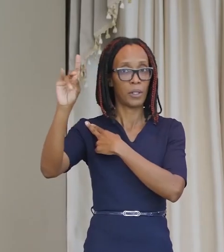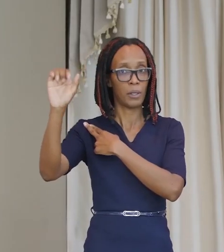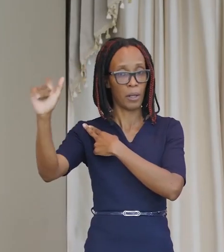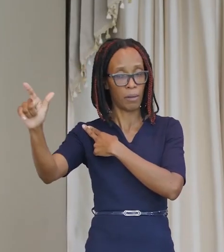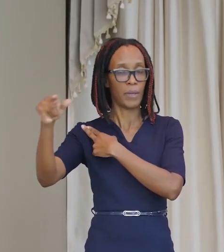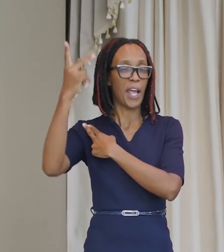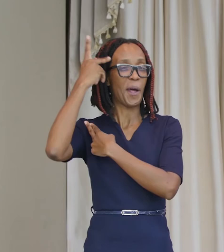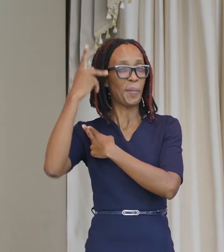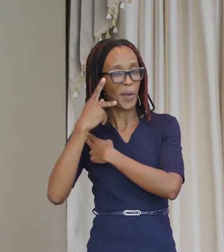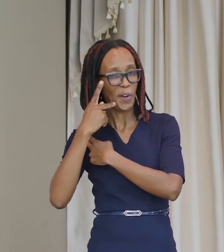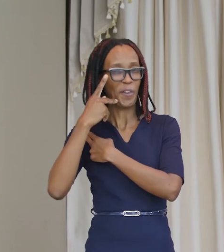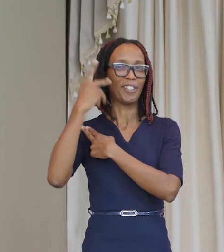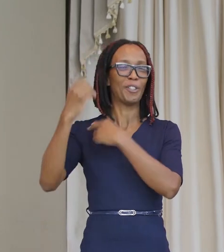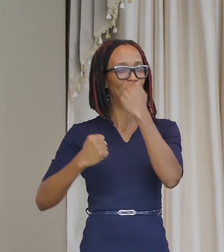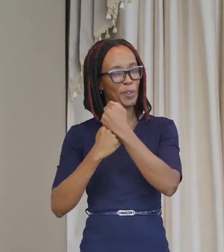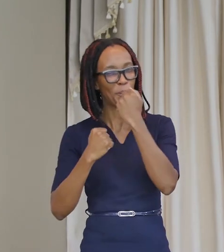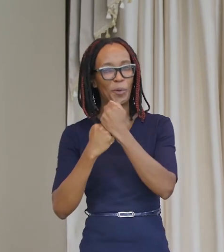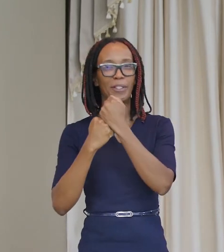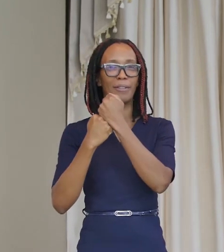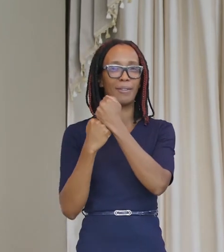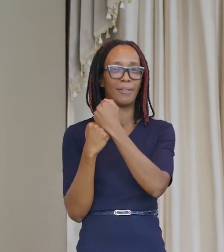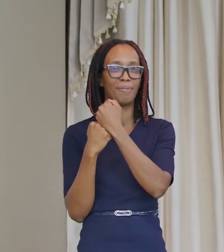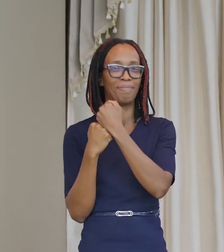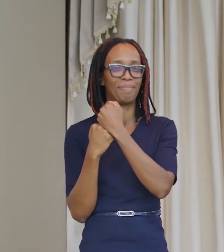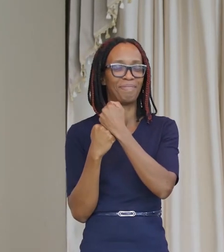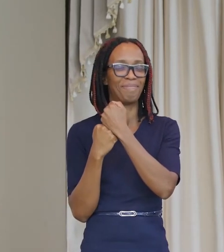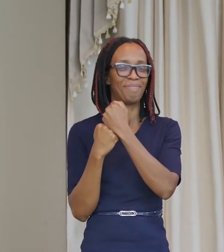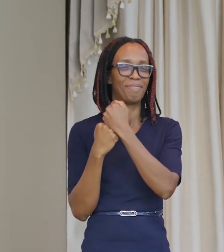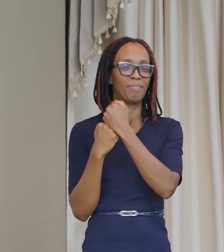parents, well-wishers, supporters,